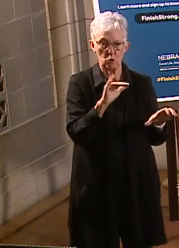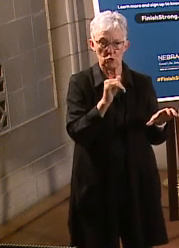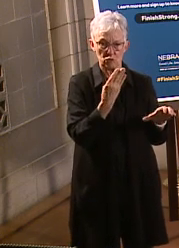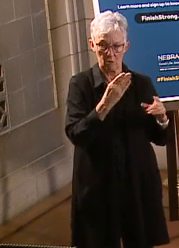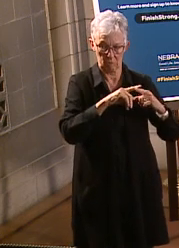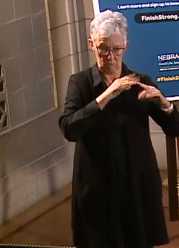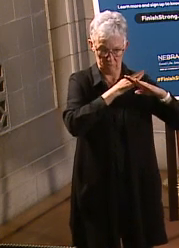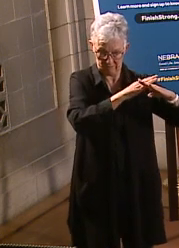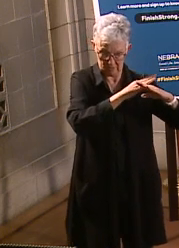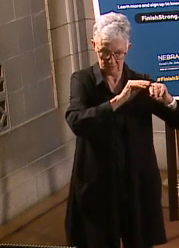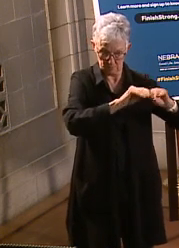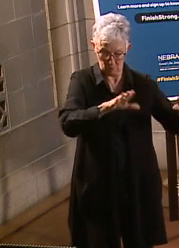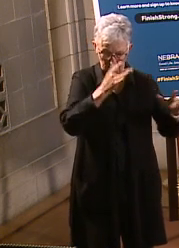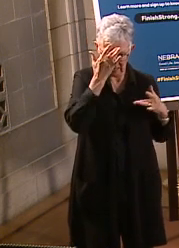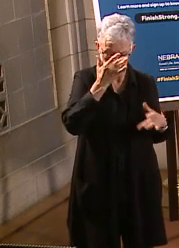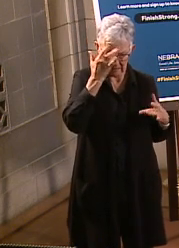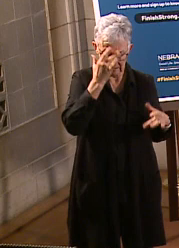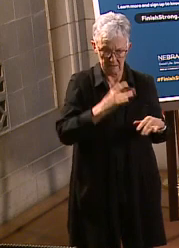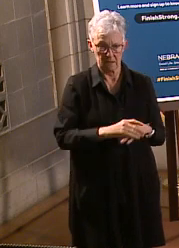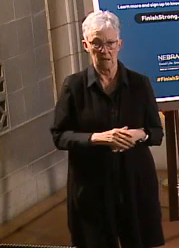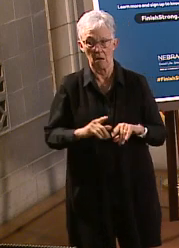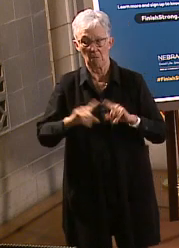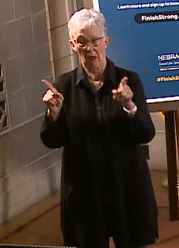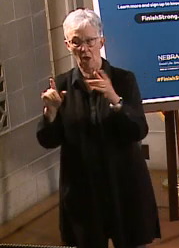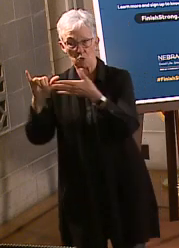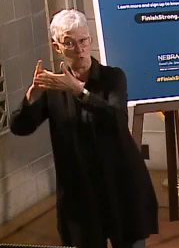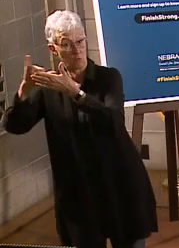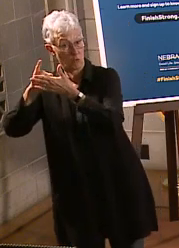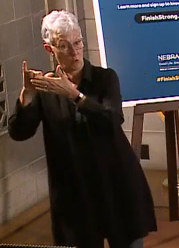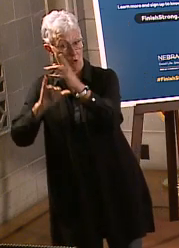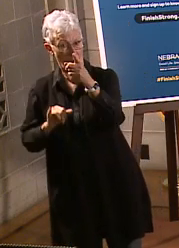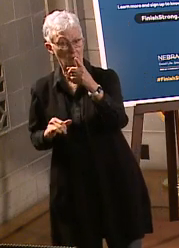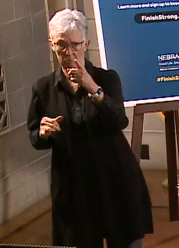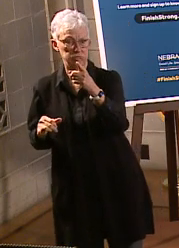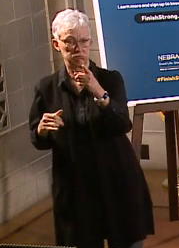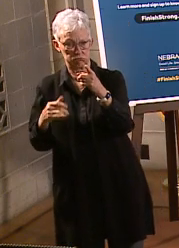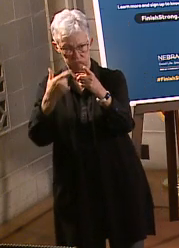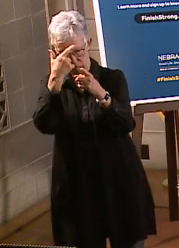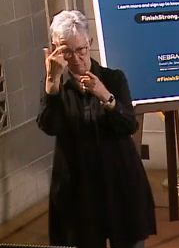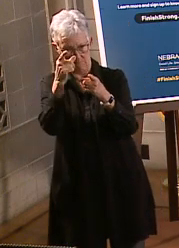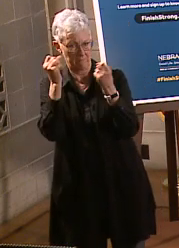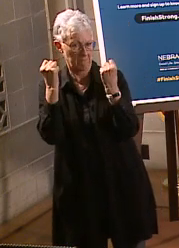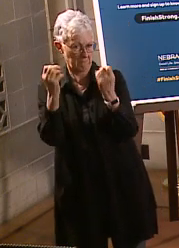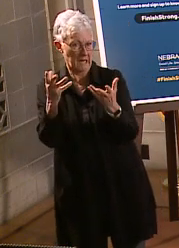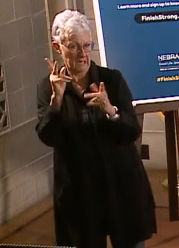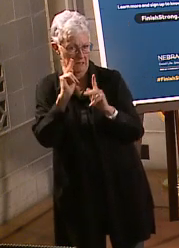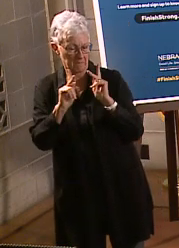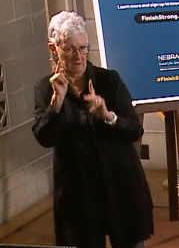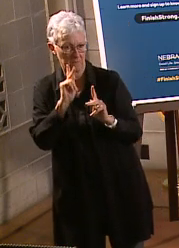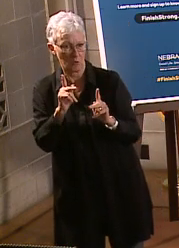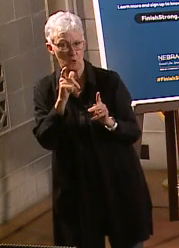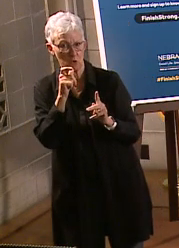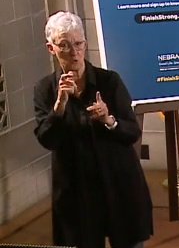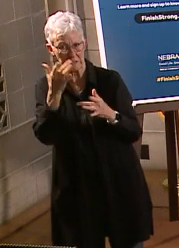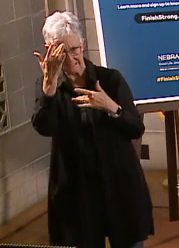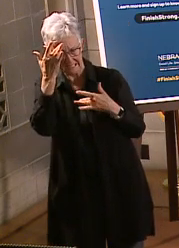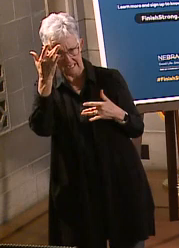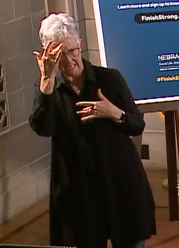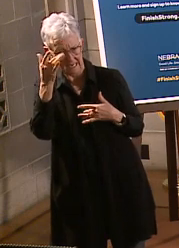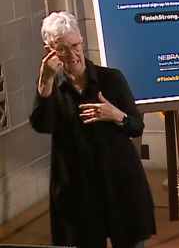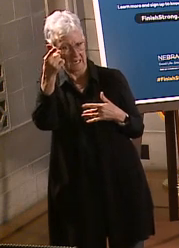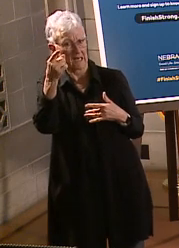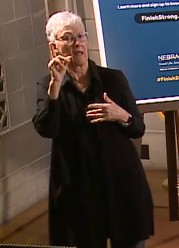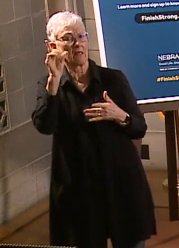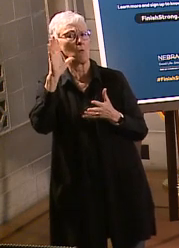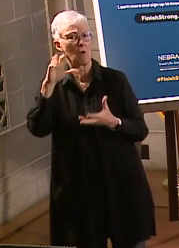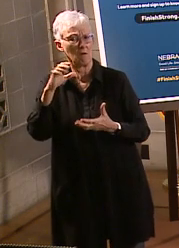have very different outcomes, shall we say. So they're basically going to be penalizing people who have done the right thing. That's not the way you want to approach